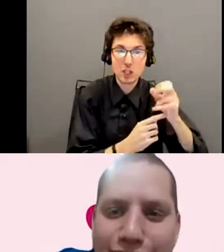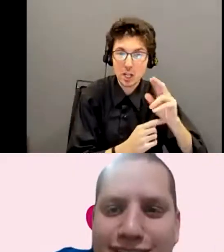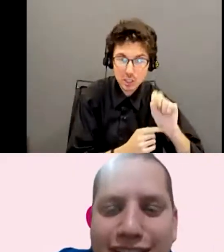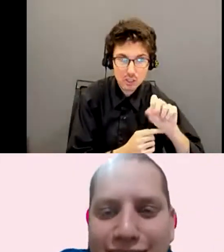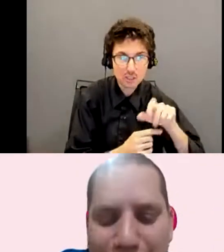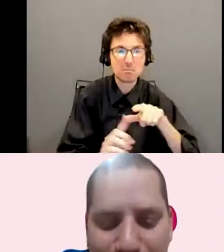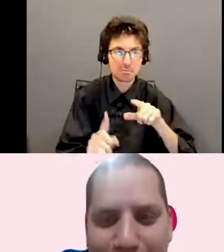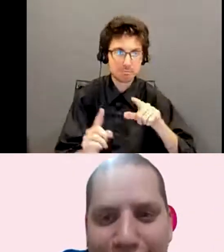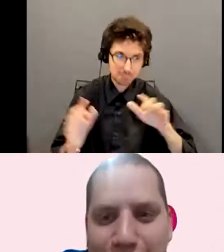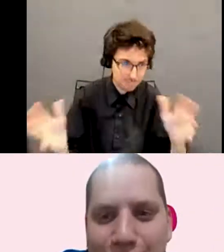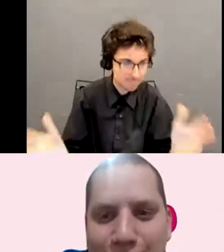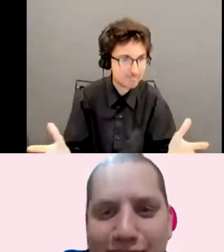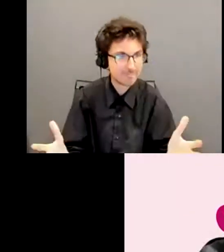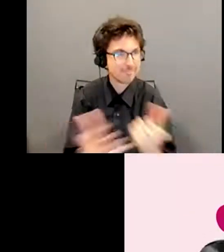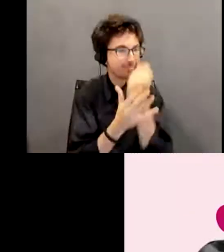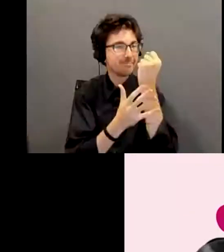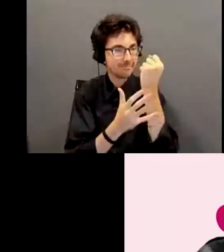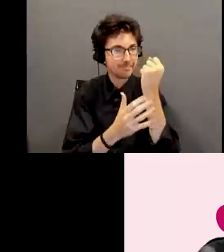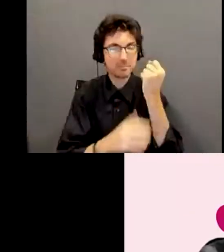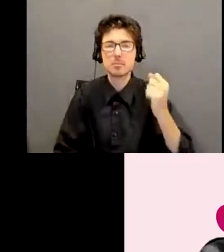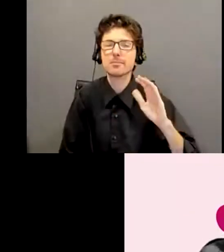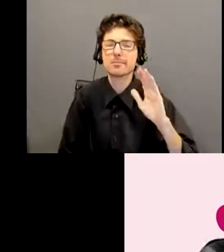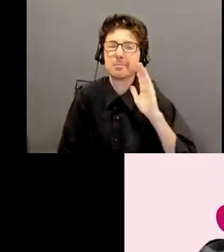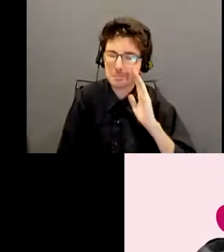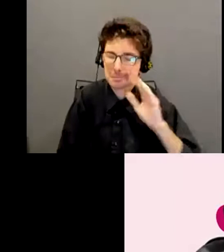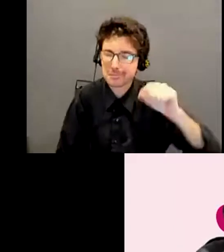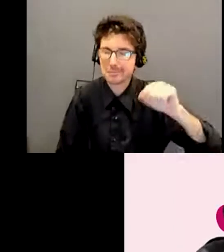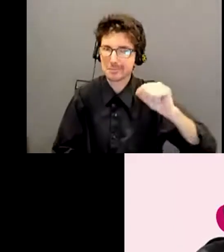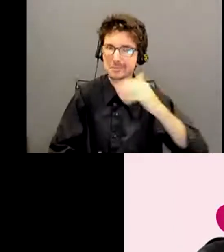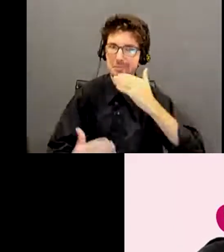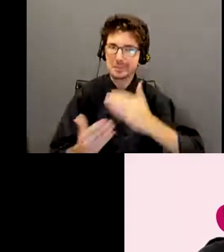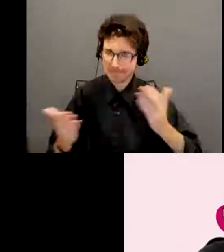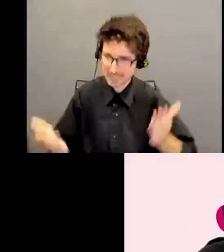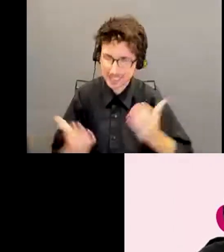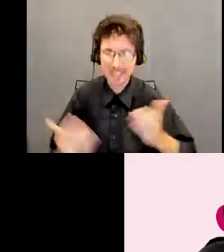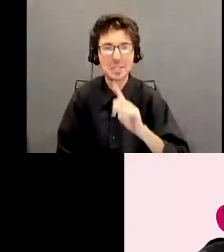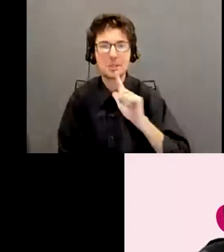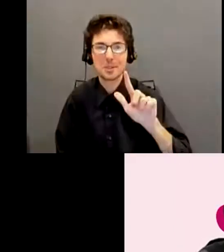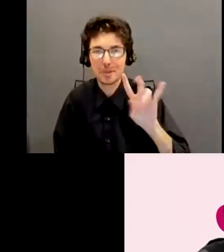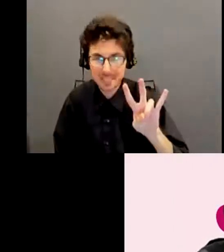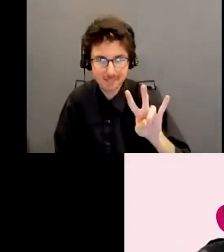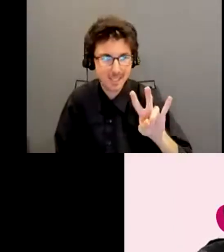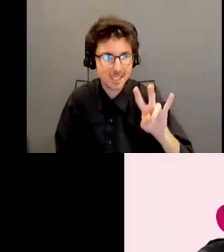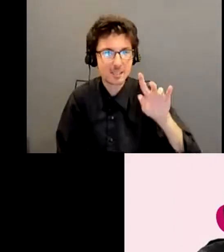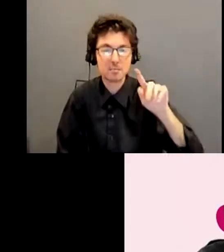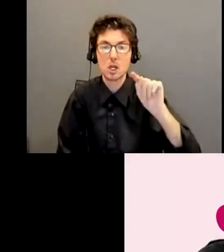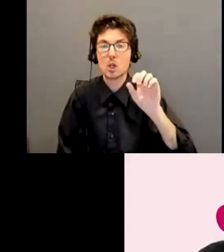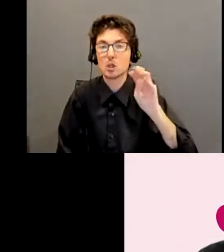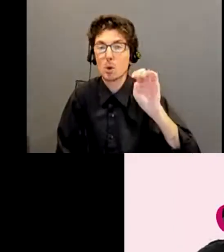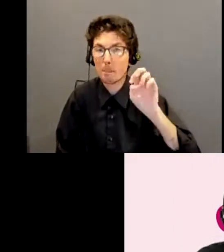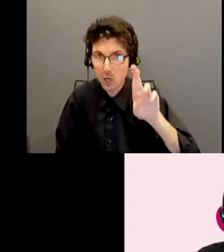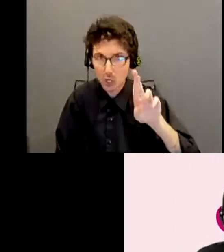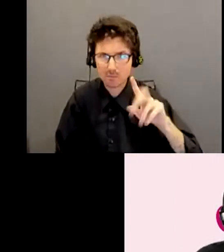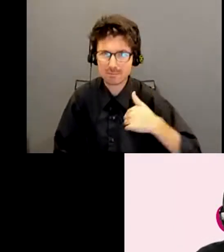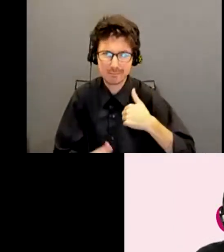I'm very excited. My name is Tomer Yatskan. I'm 27 years old from Ramat HaSharon, is near Tel Aviv in